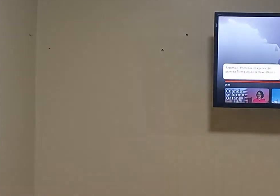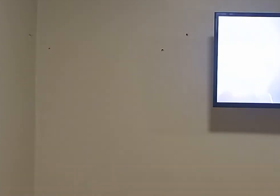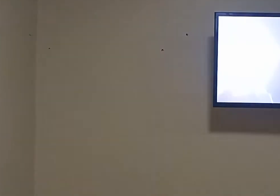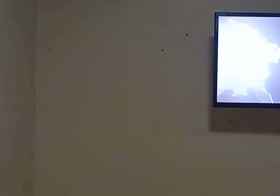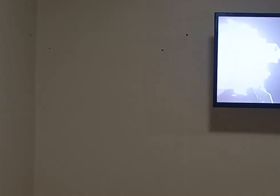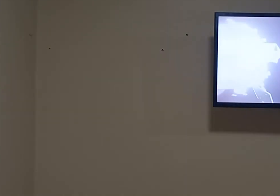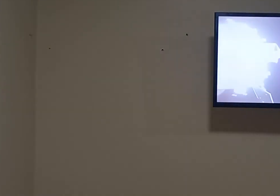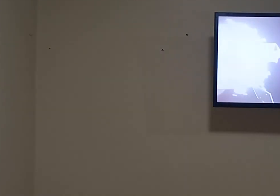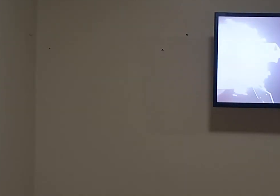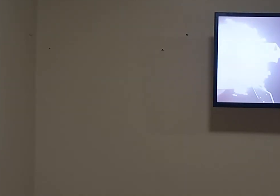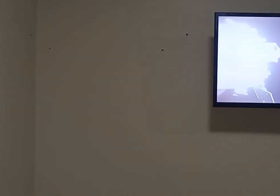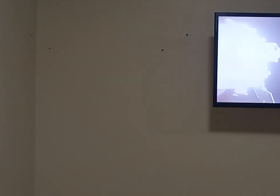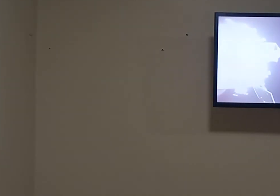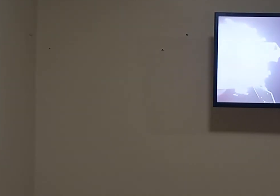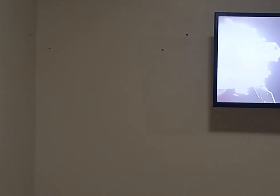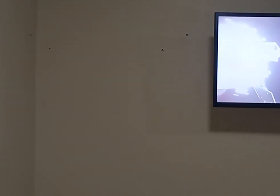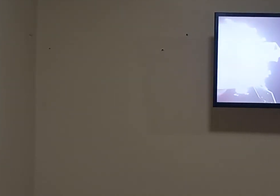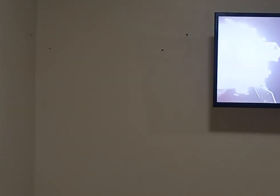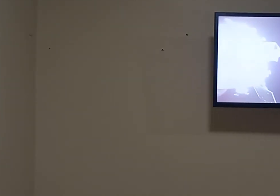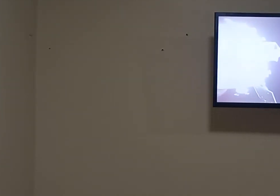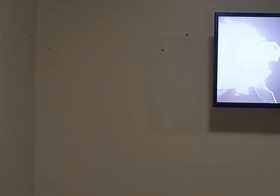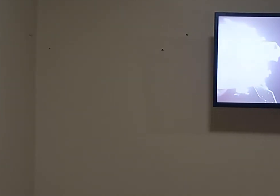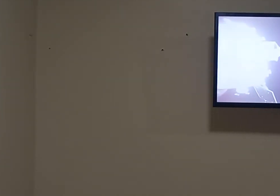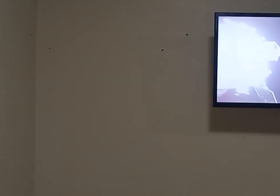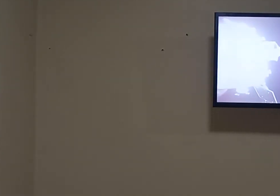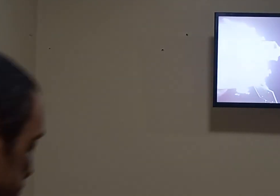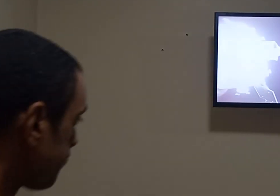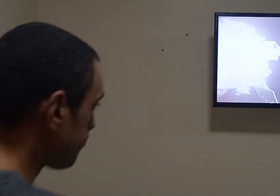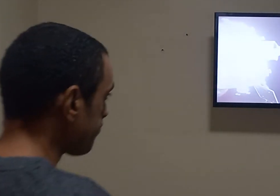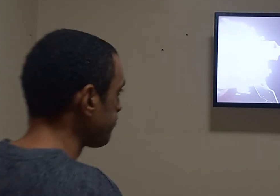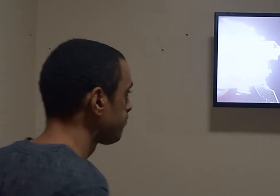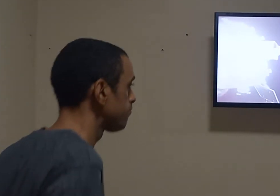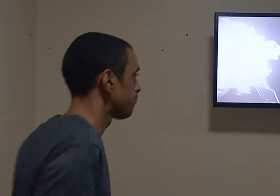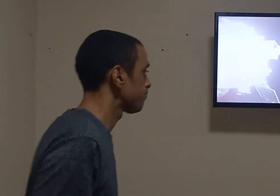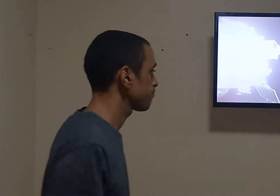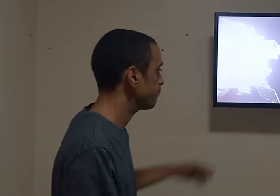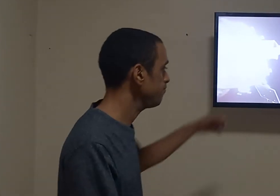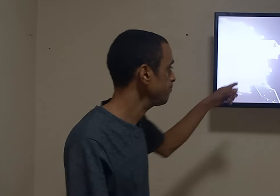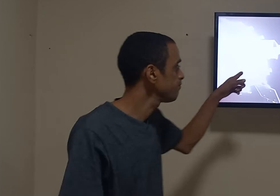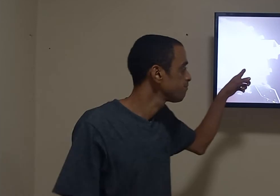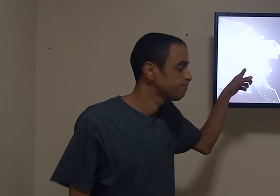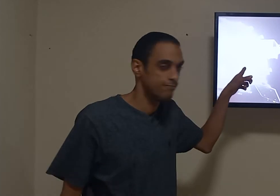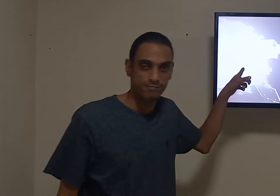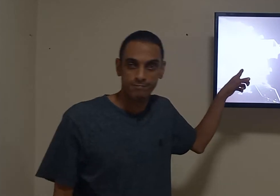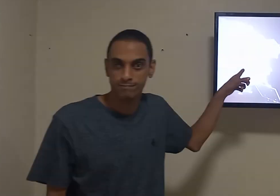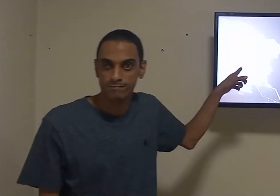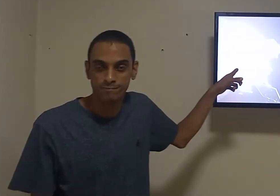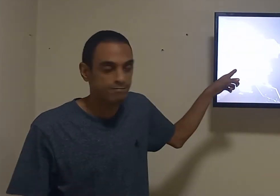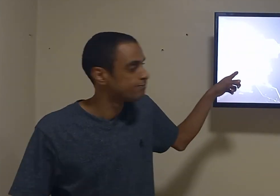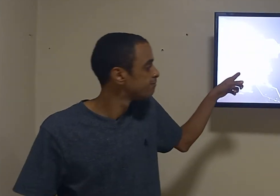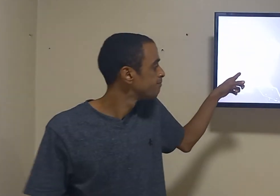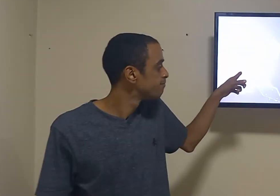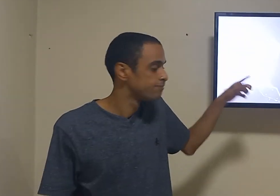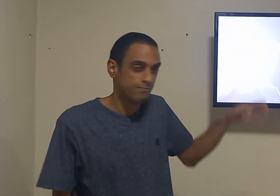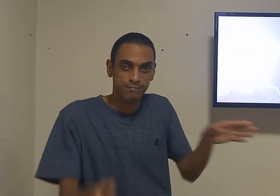else during Artemis 1, the 2 main objectives for the imagery system is to capture the flight test objective